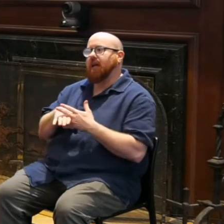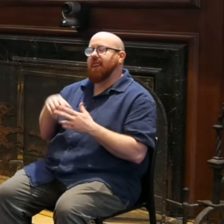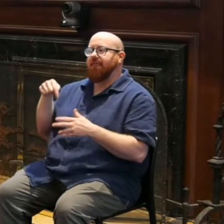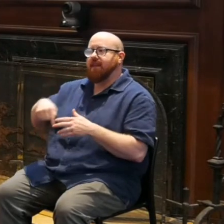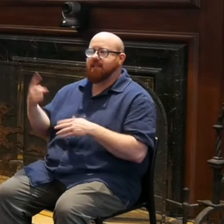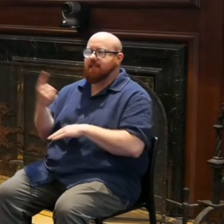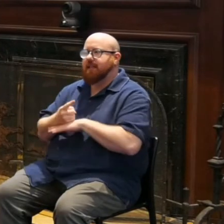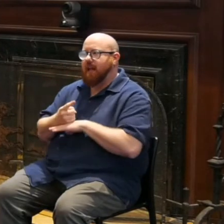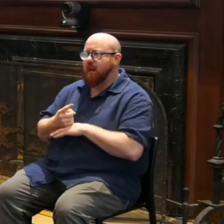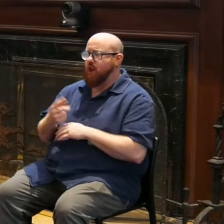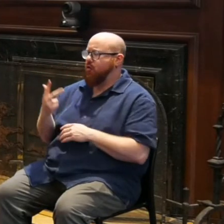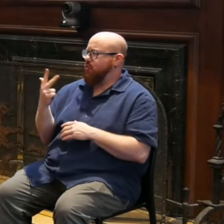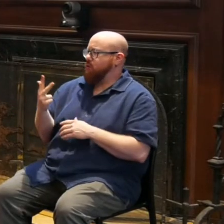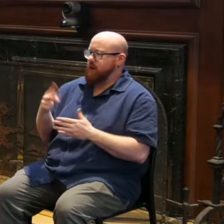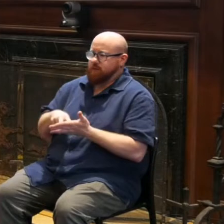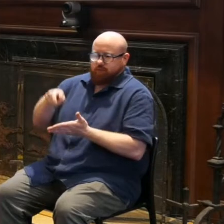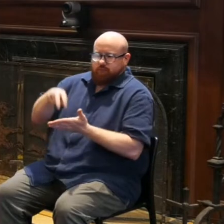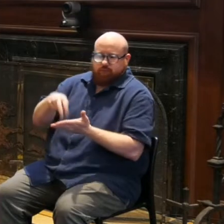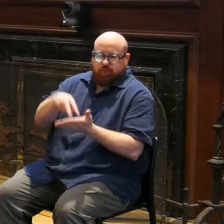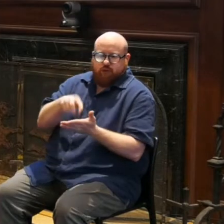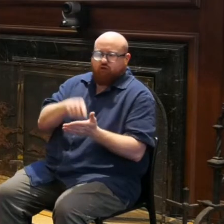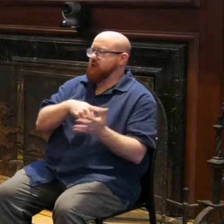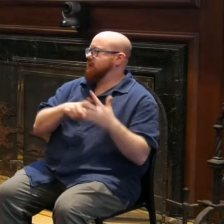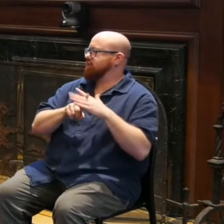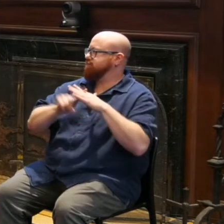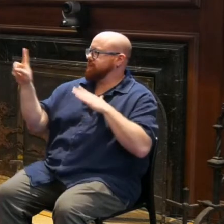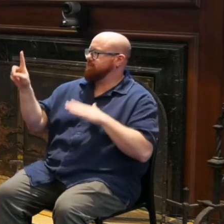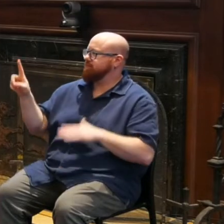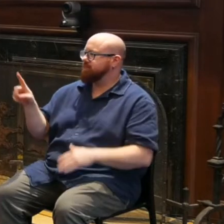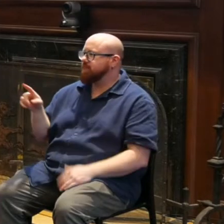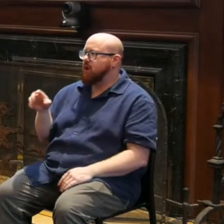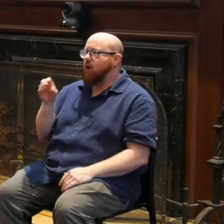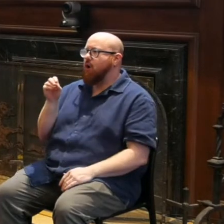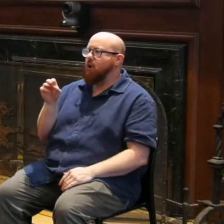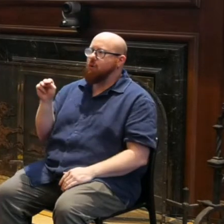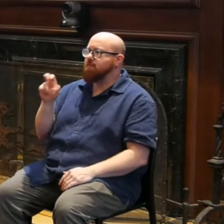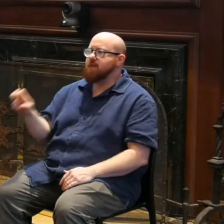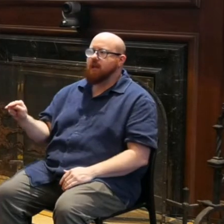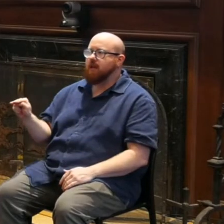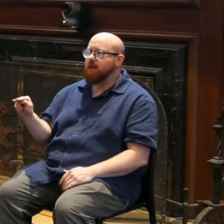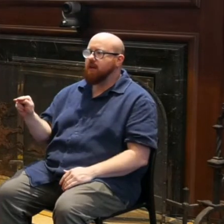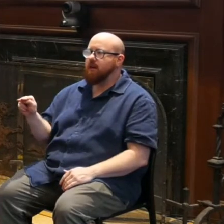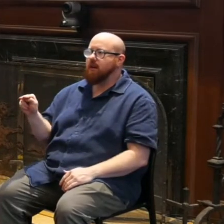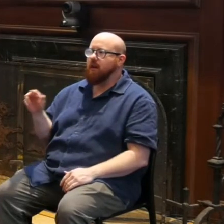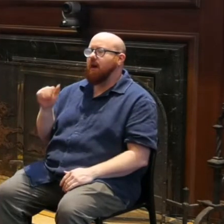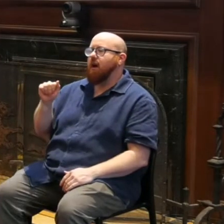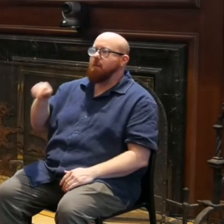vault, she's gone. Omen, apostle, mystic, bird.